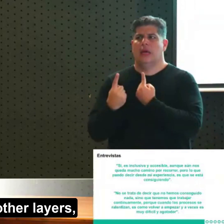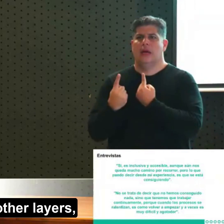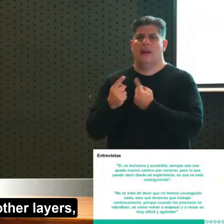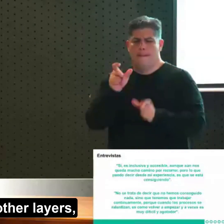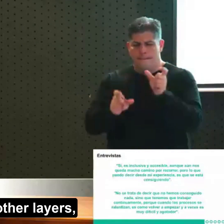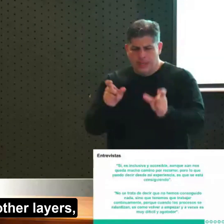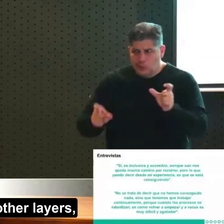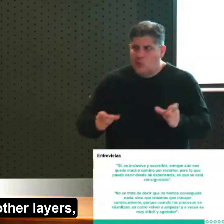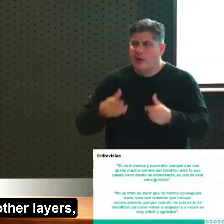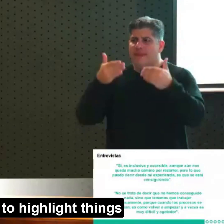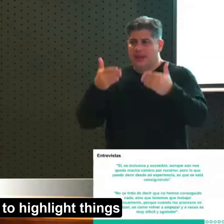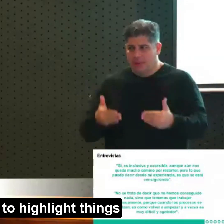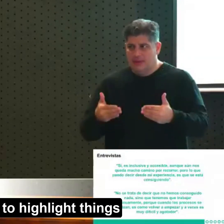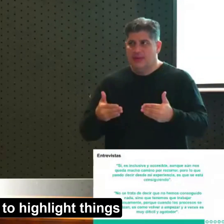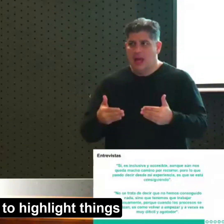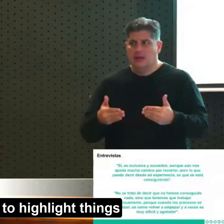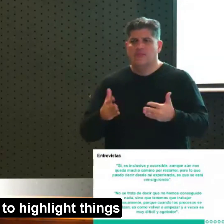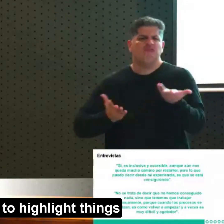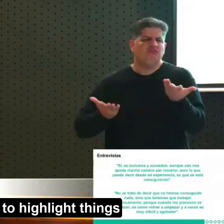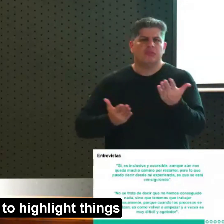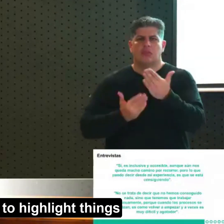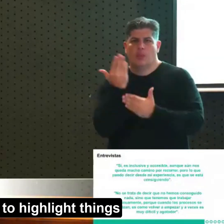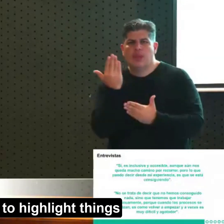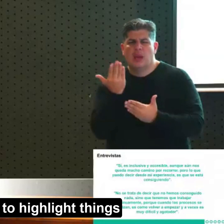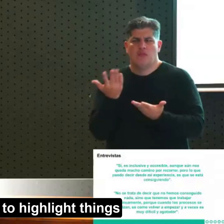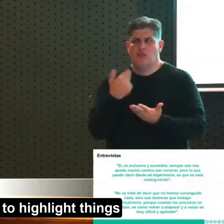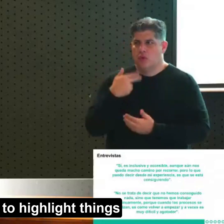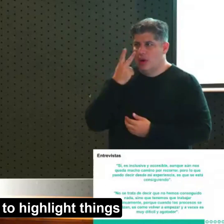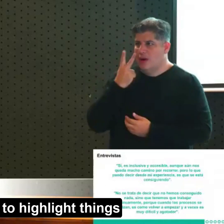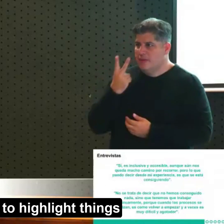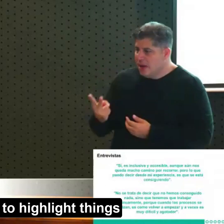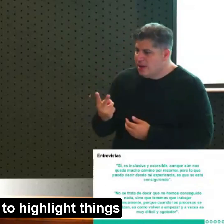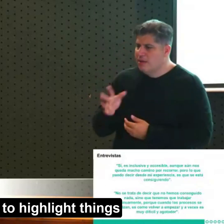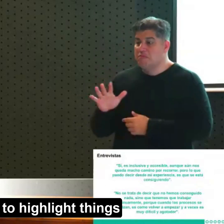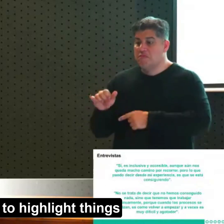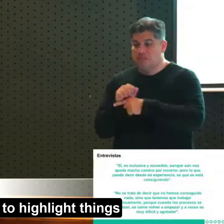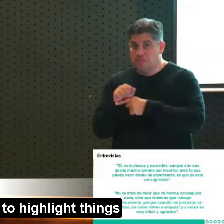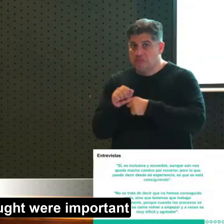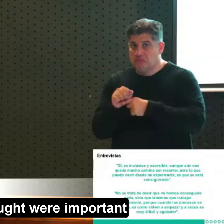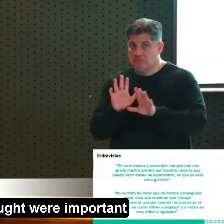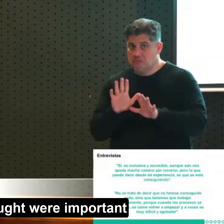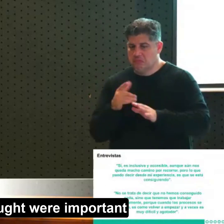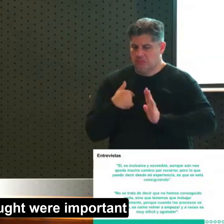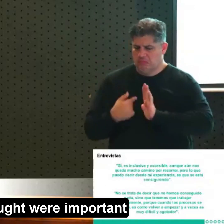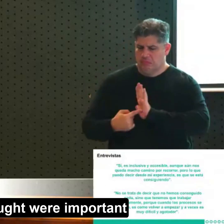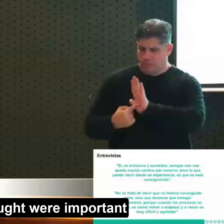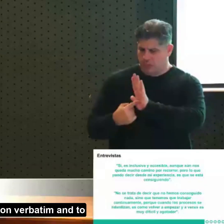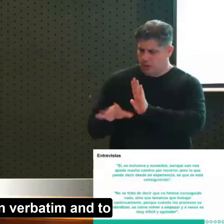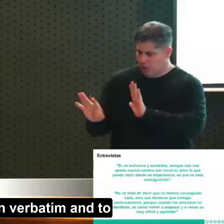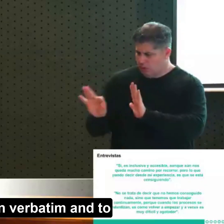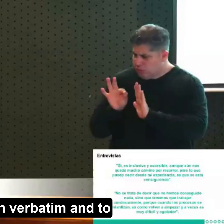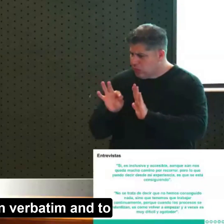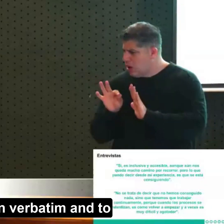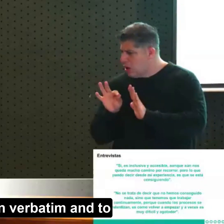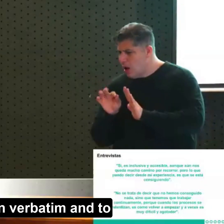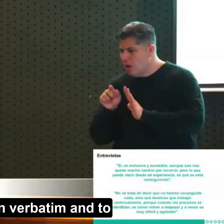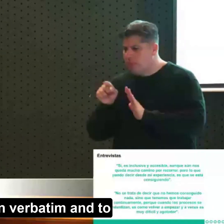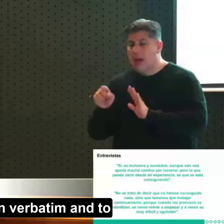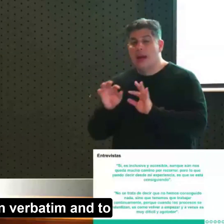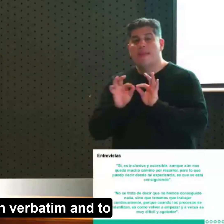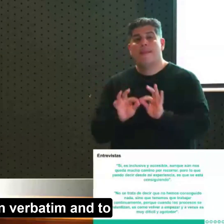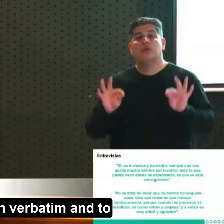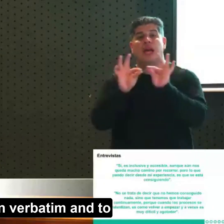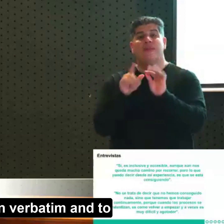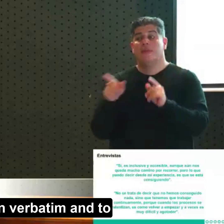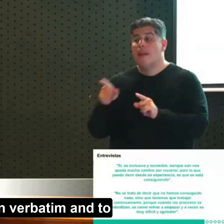other players, we started to highlight some sayings that we thought were important to quote